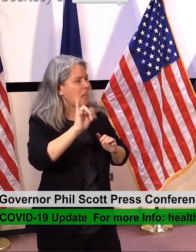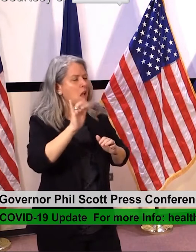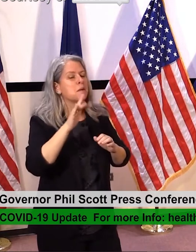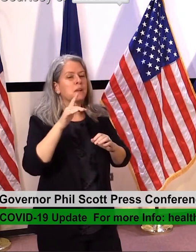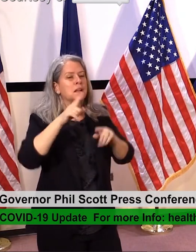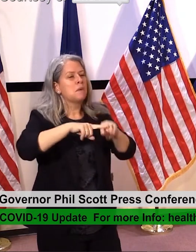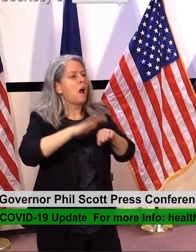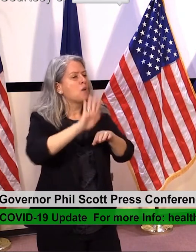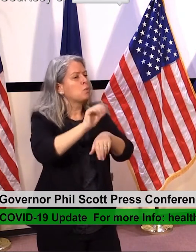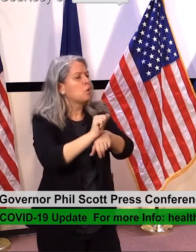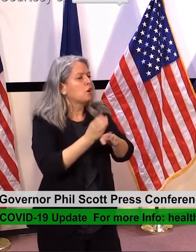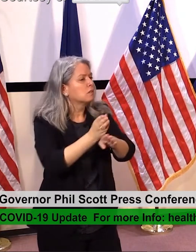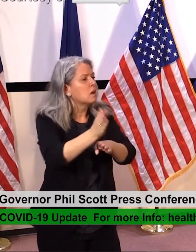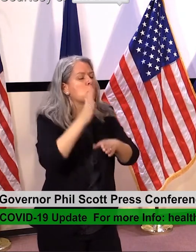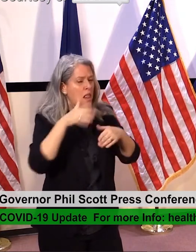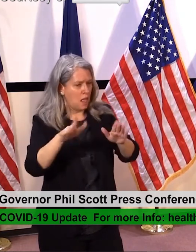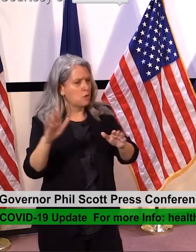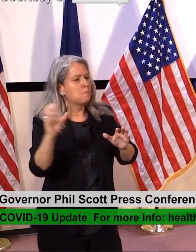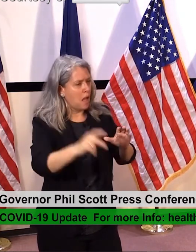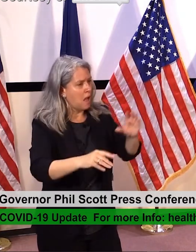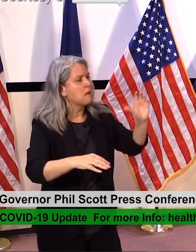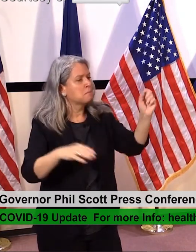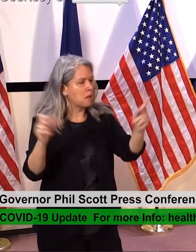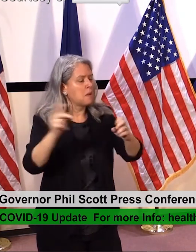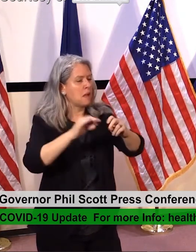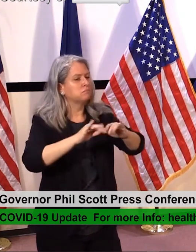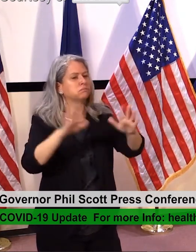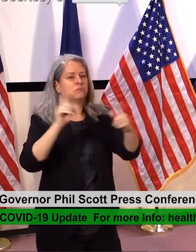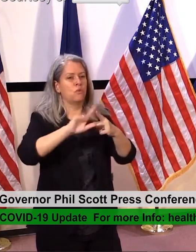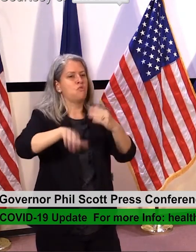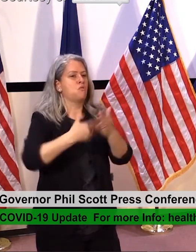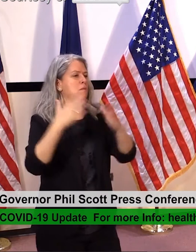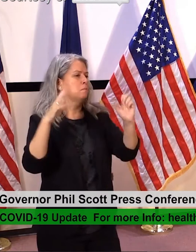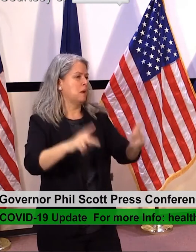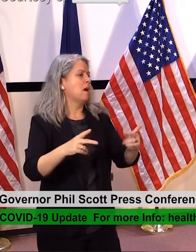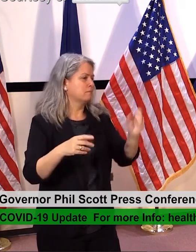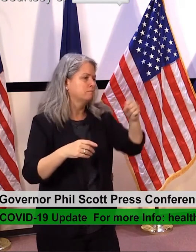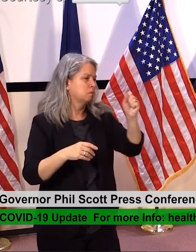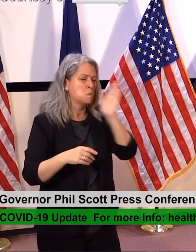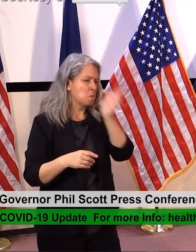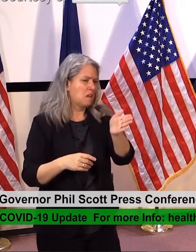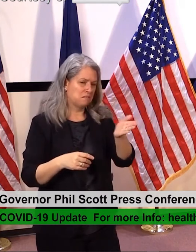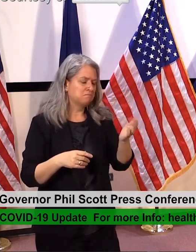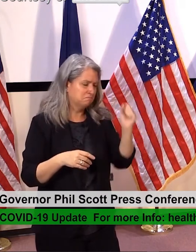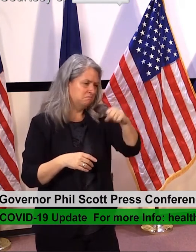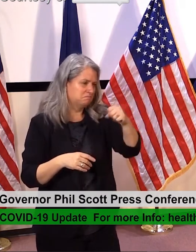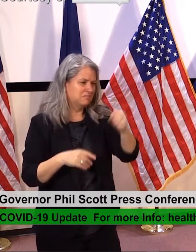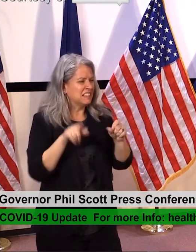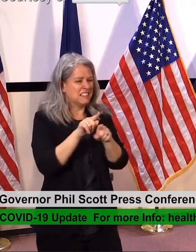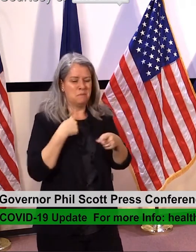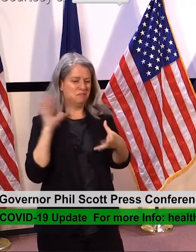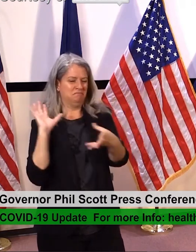guide us. And we've done that throughout this whole pandemic, and we'll continue to do that throughout the